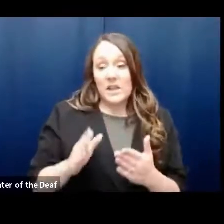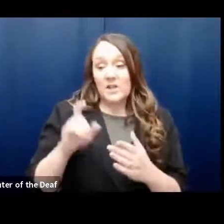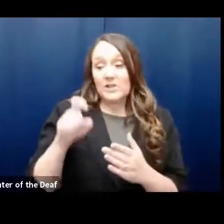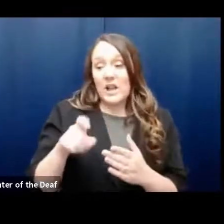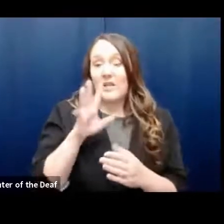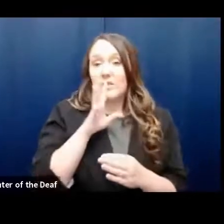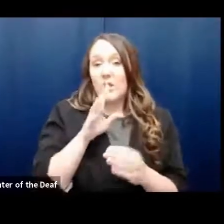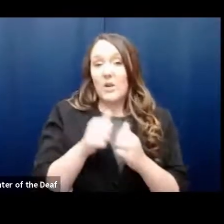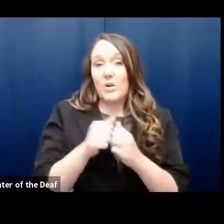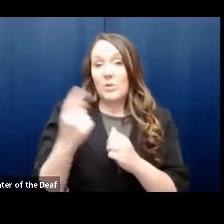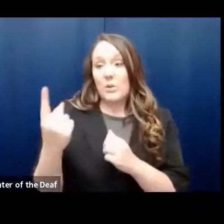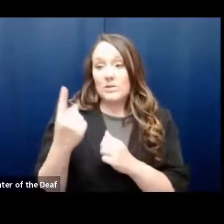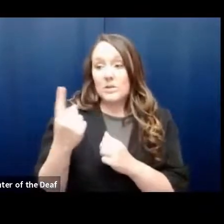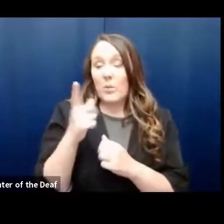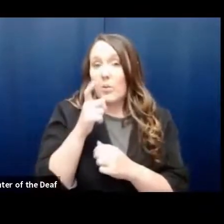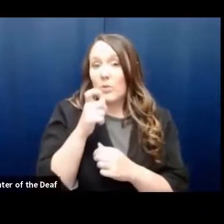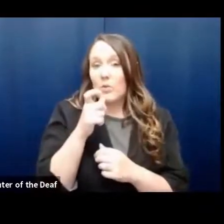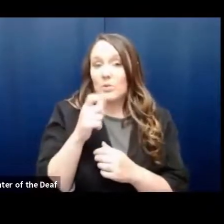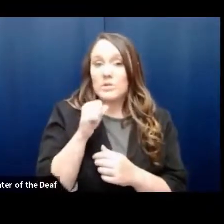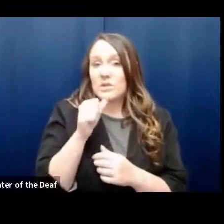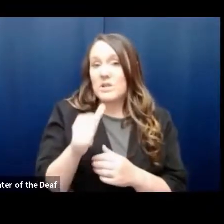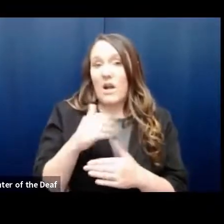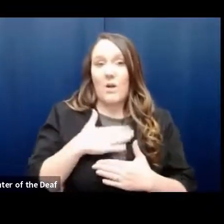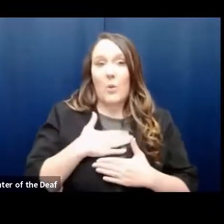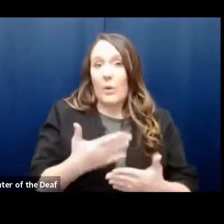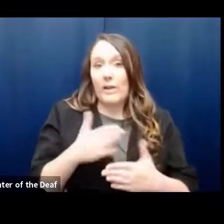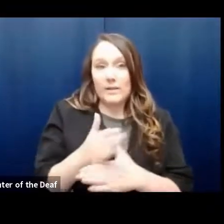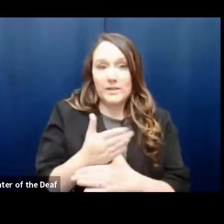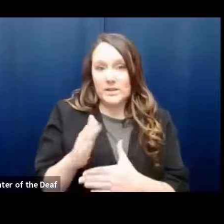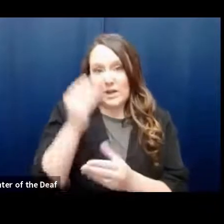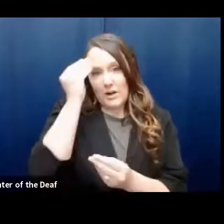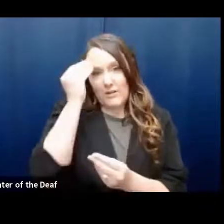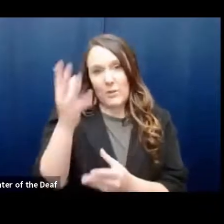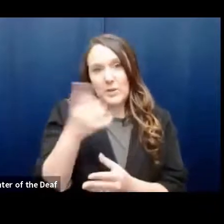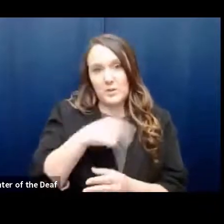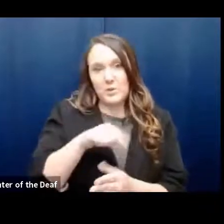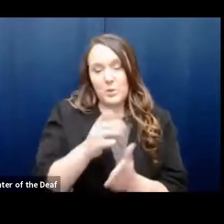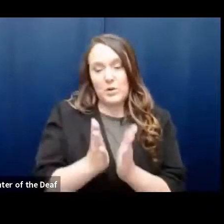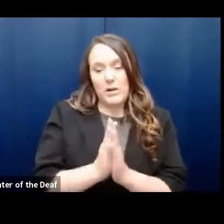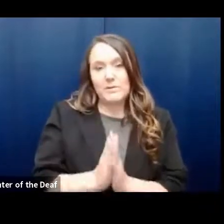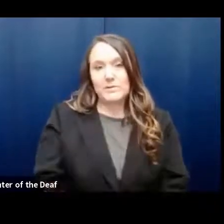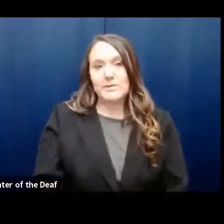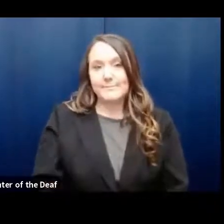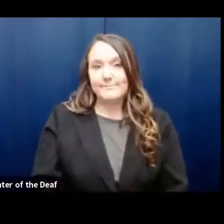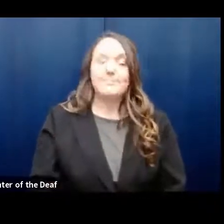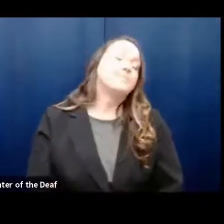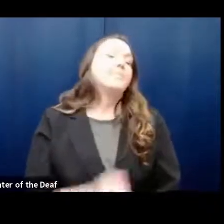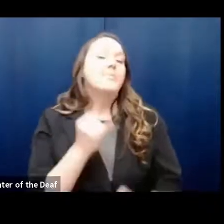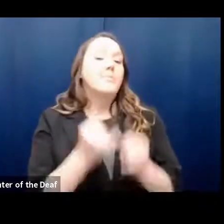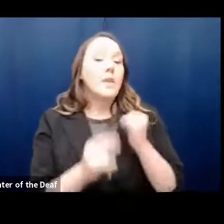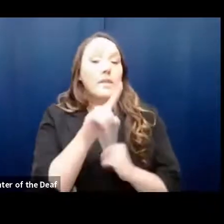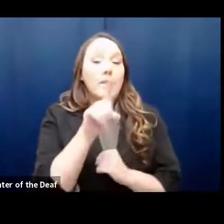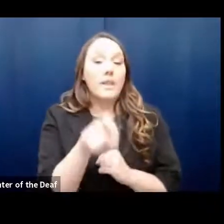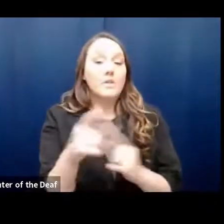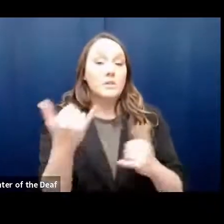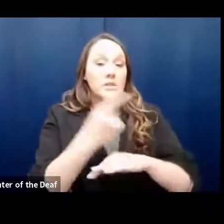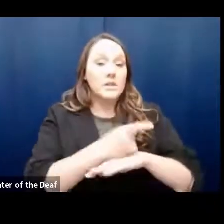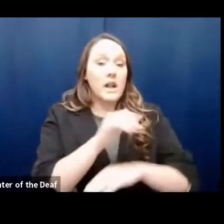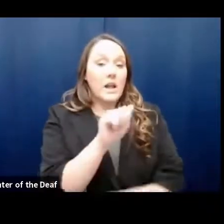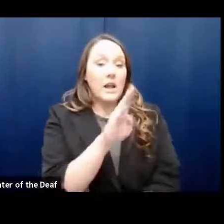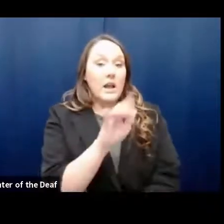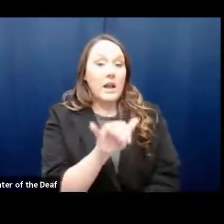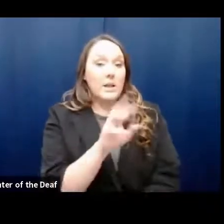talk to somebody who is not willing to share the information we're asking for. And the last question we have today is from Abby